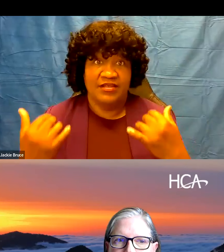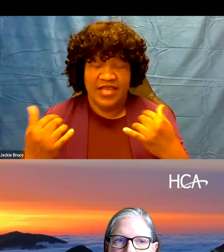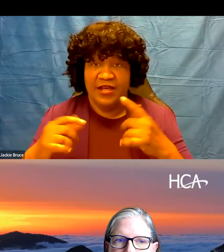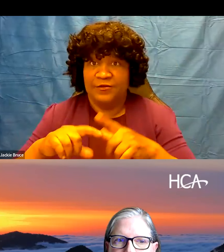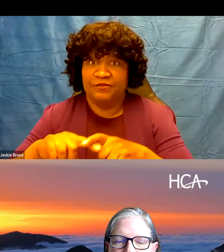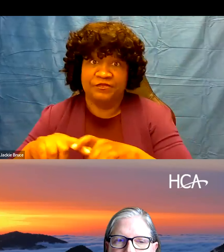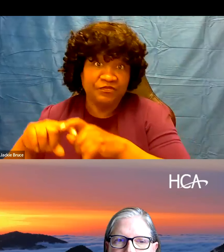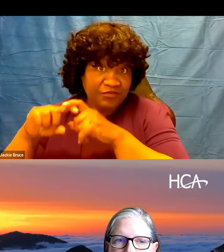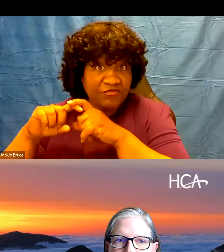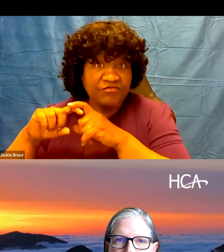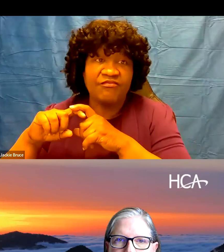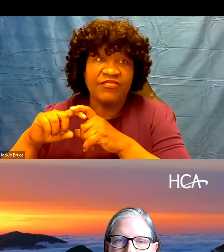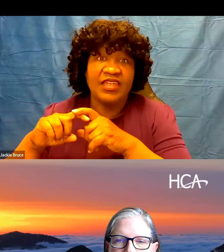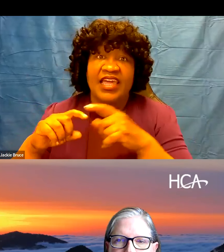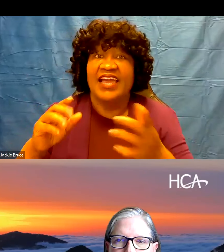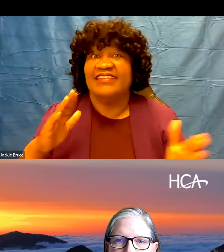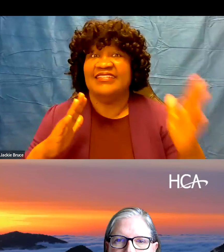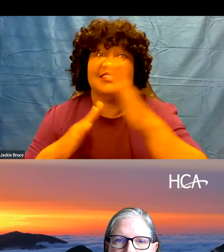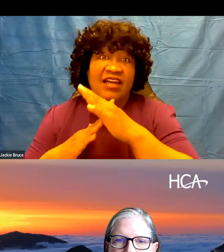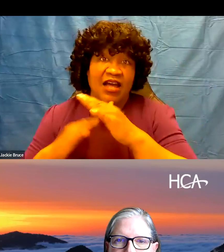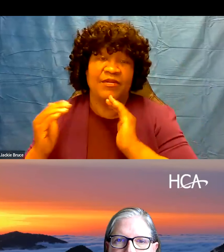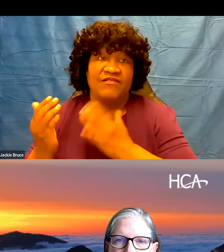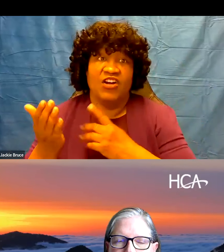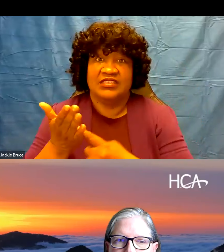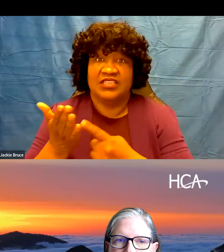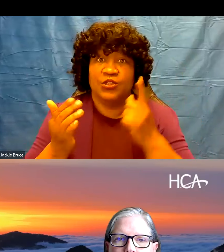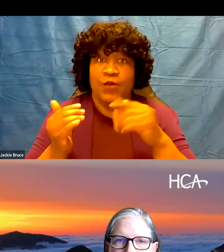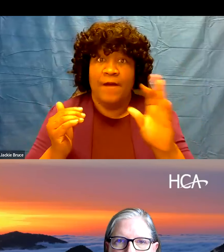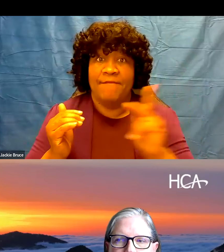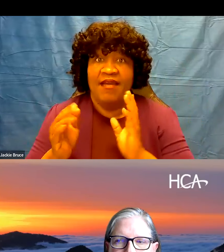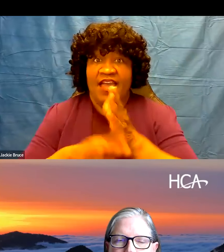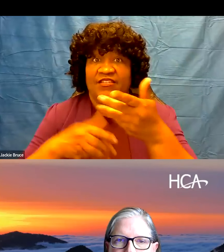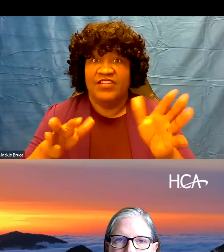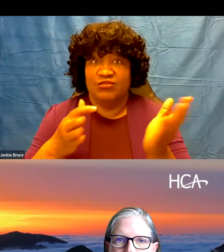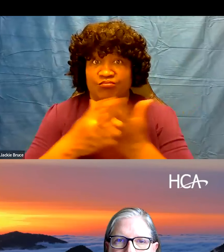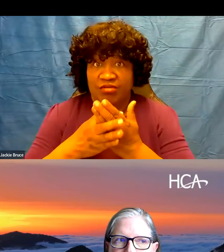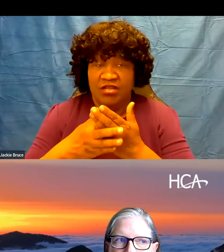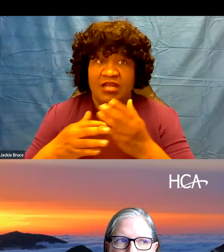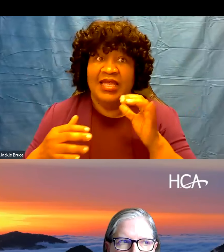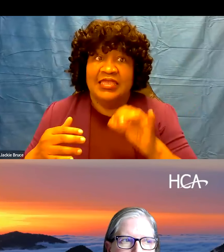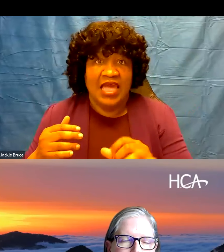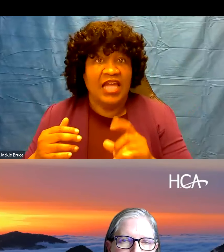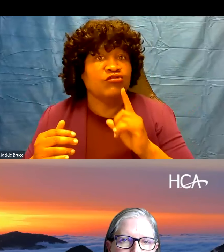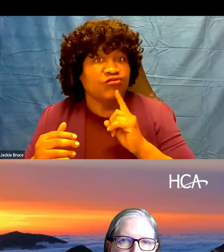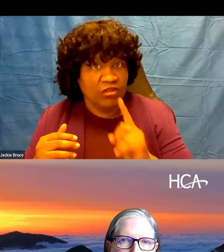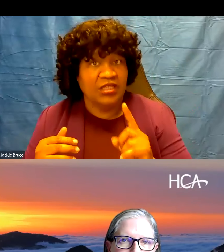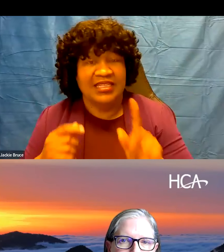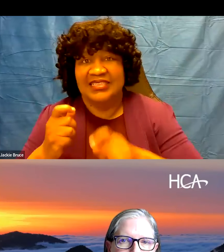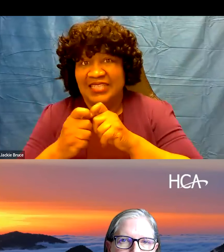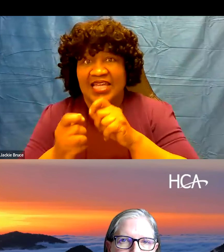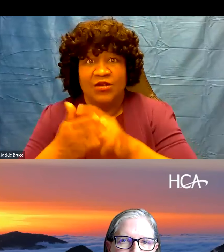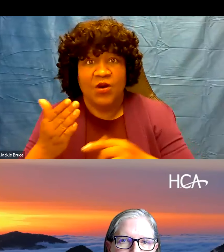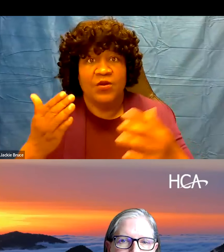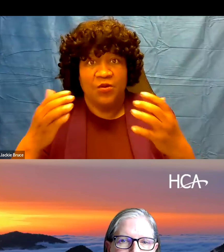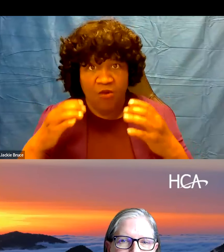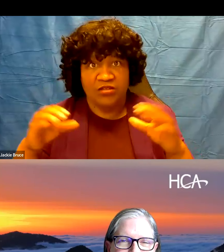this at the top of our discussion when we come back, because we're definitely, that's really exactly what we wanted to